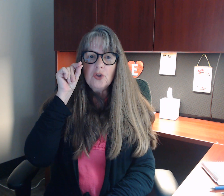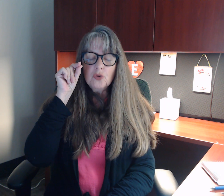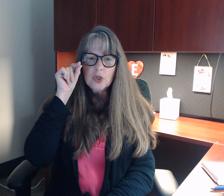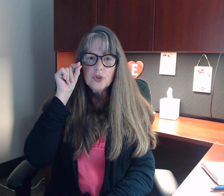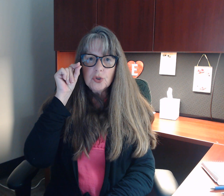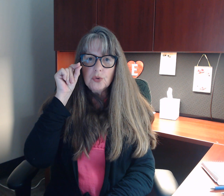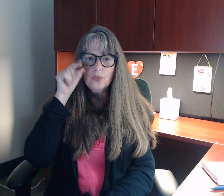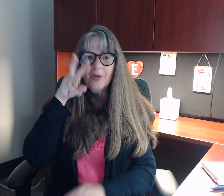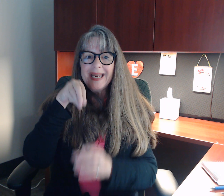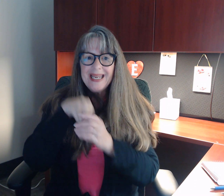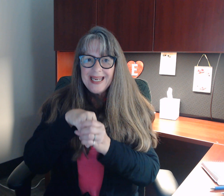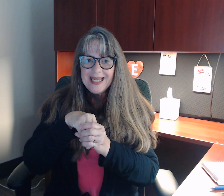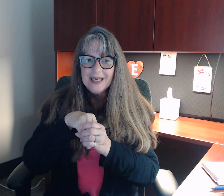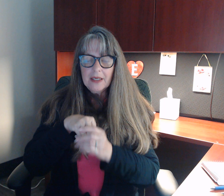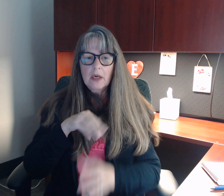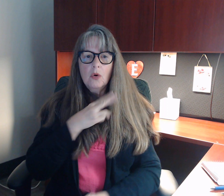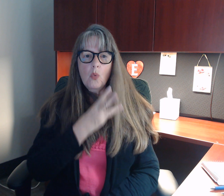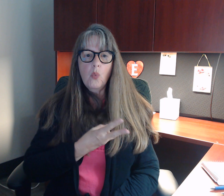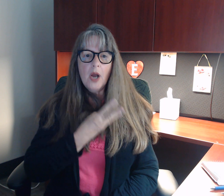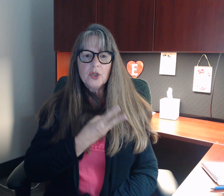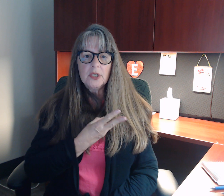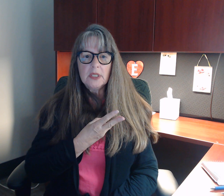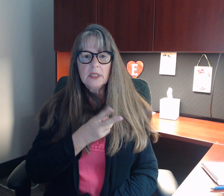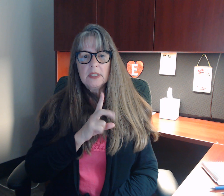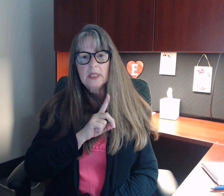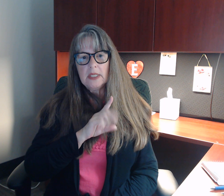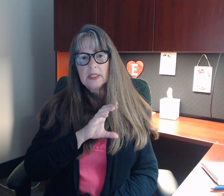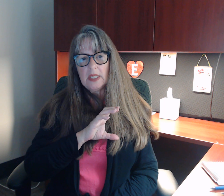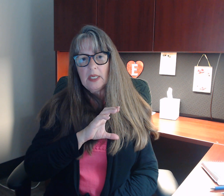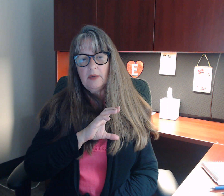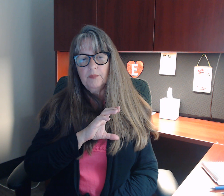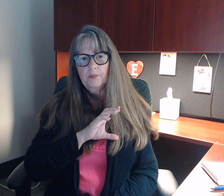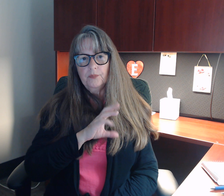could do in Washington, D.C.